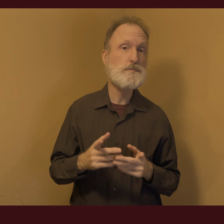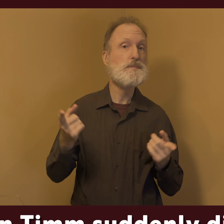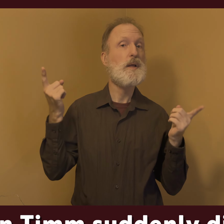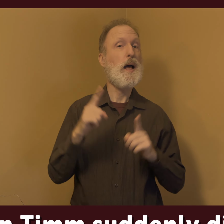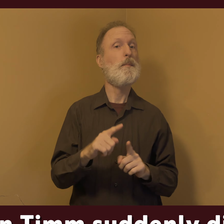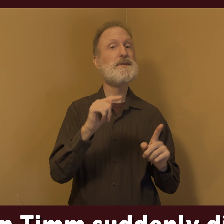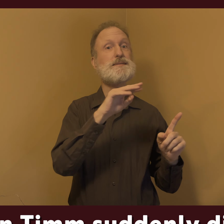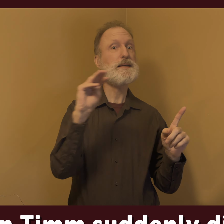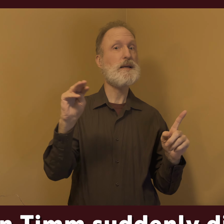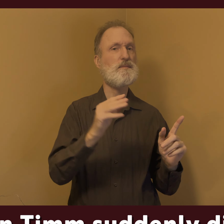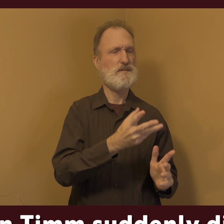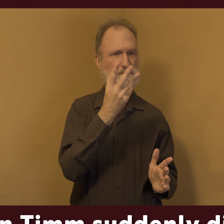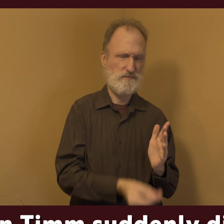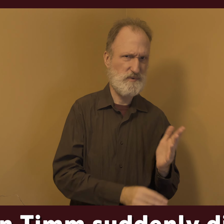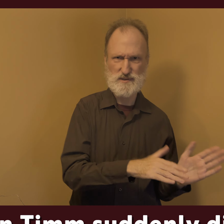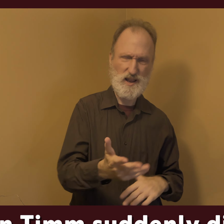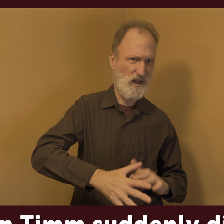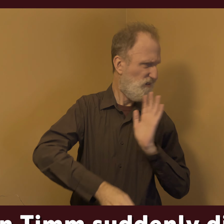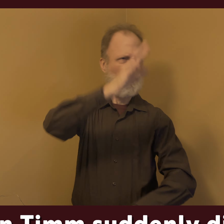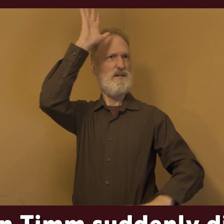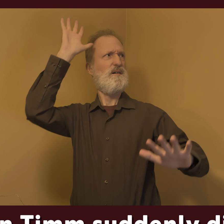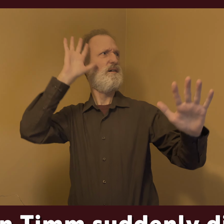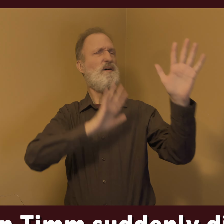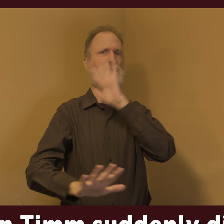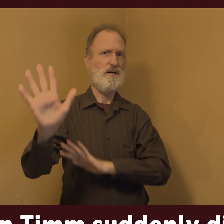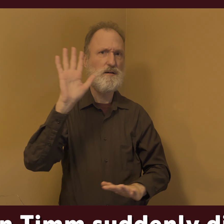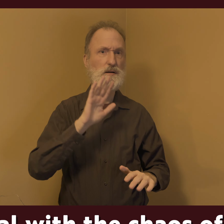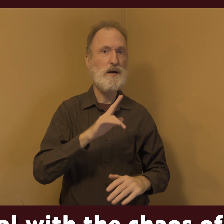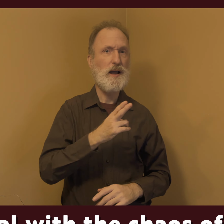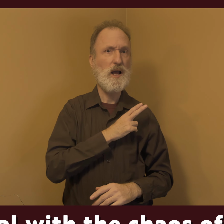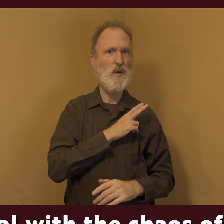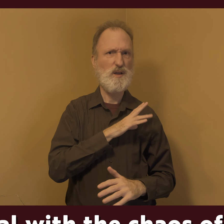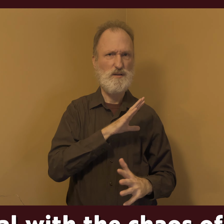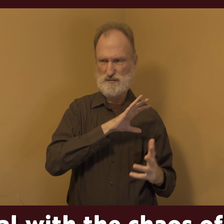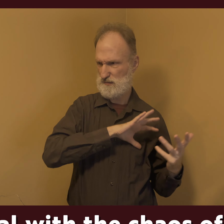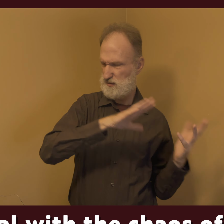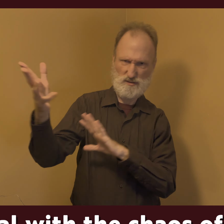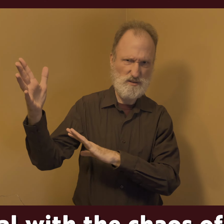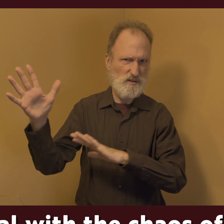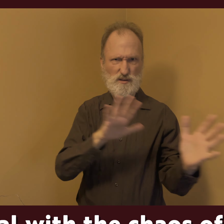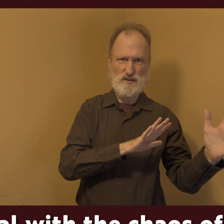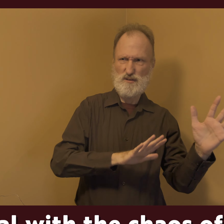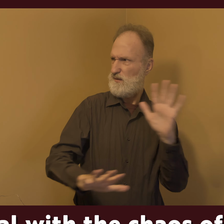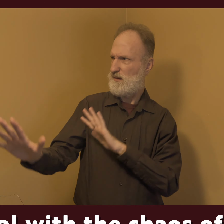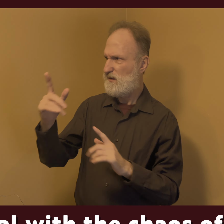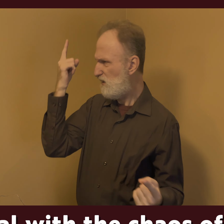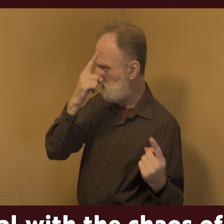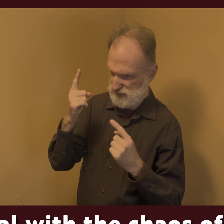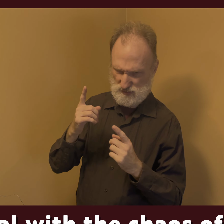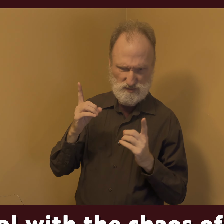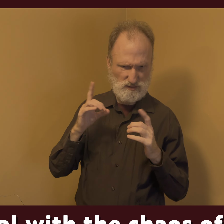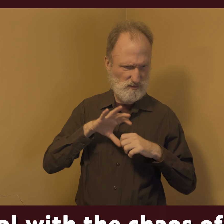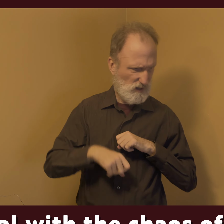Then Tim suddenly died, leaving Howie behind to deal with the chaos of grief and the confusions of